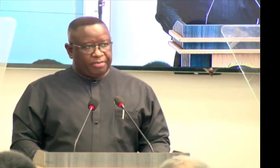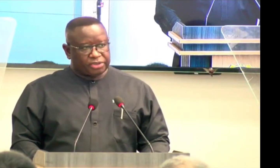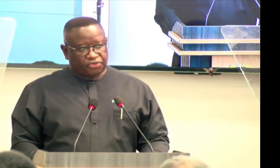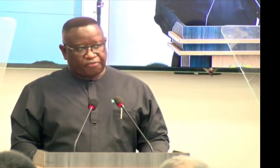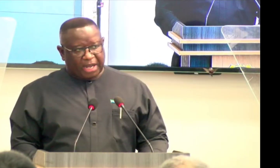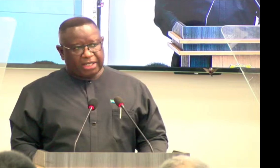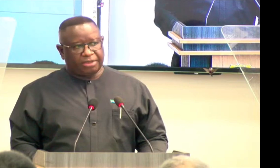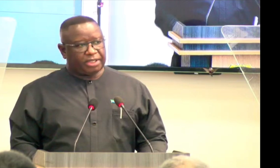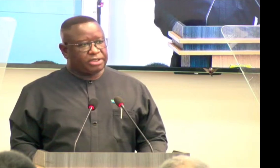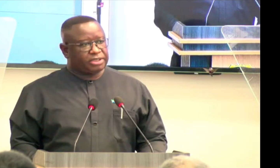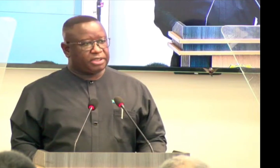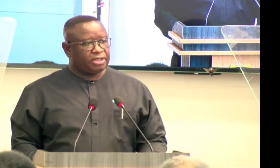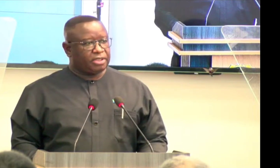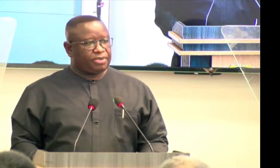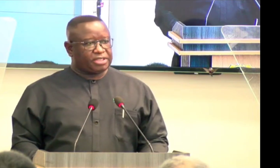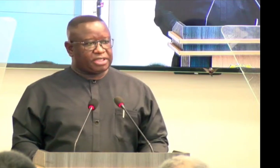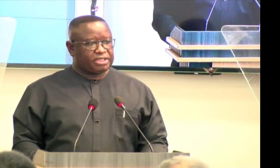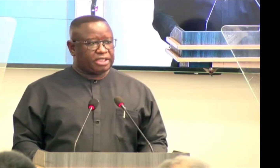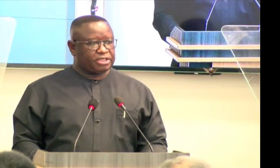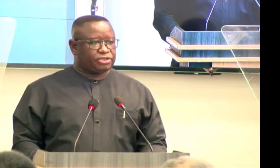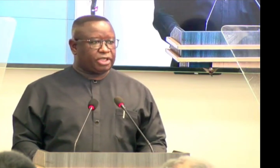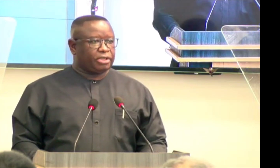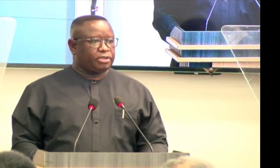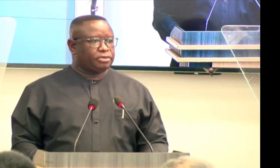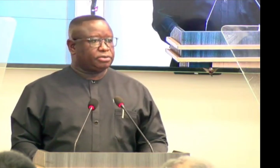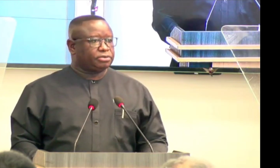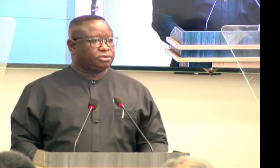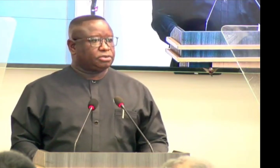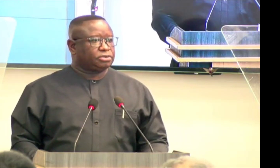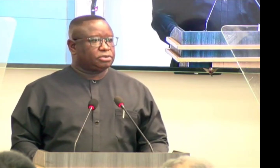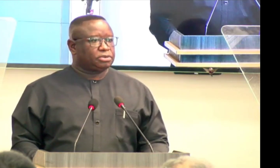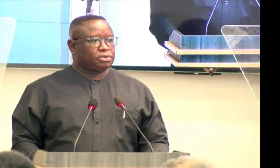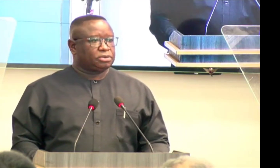honorable members of Parliament present here today,